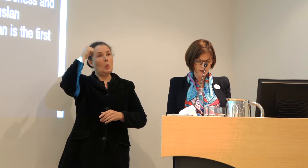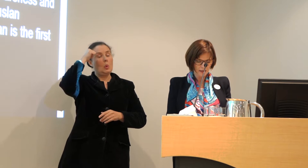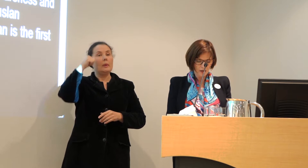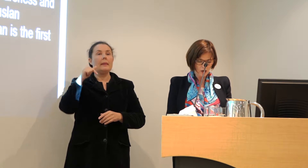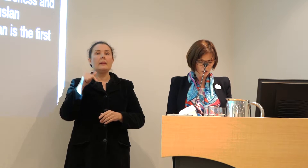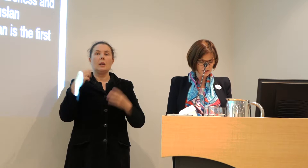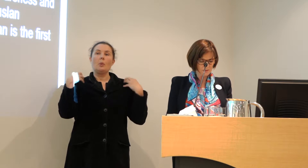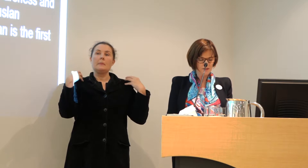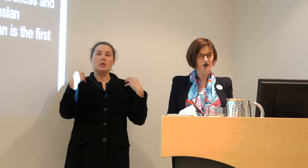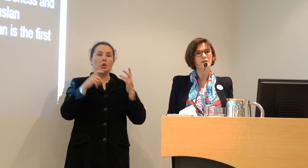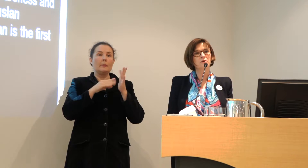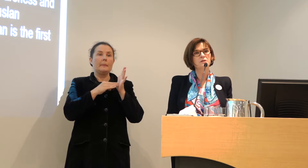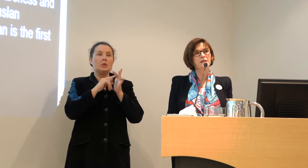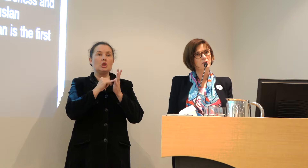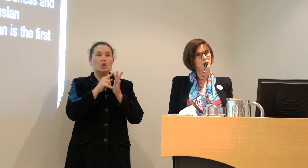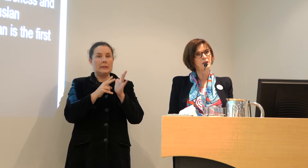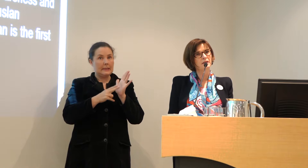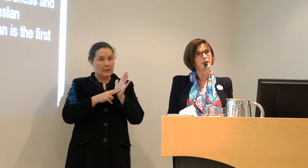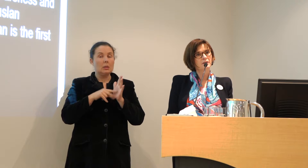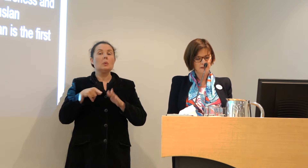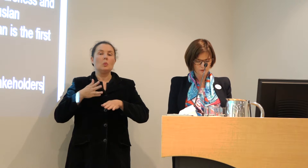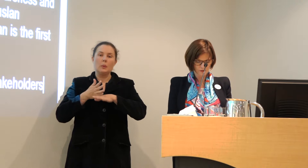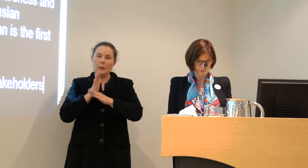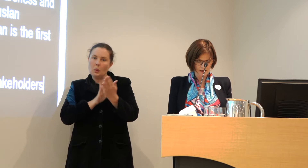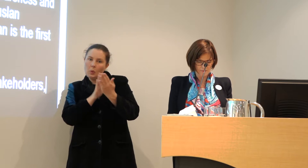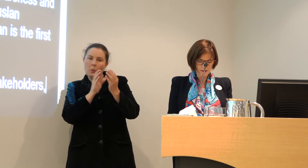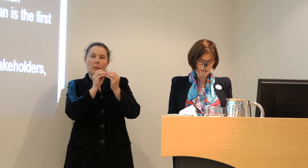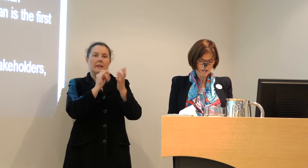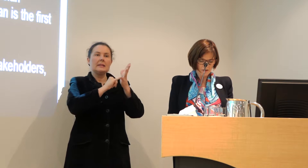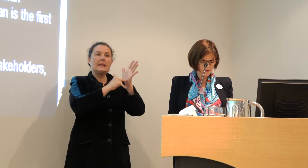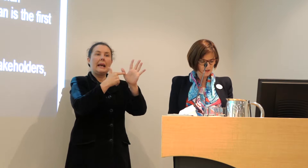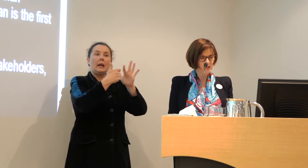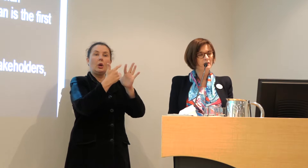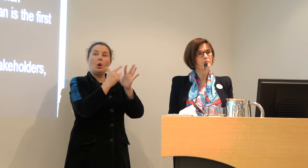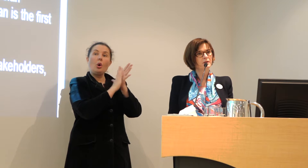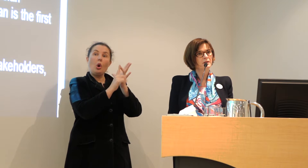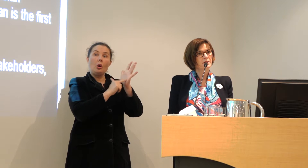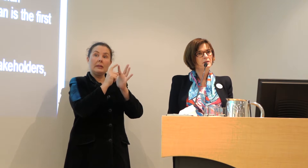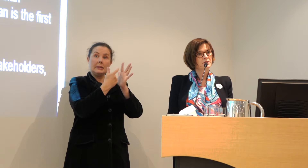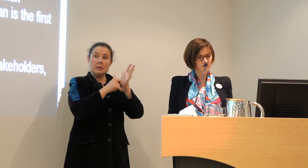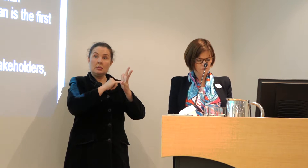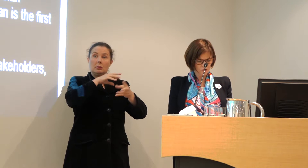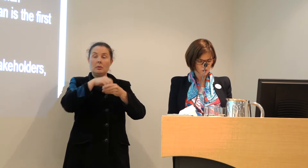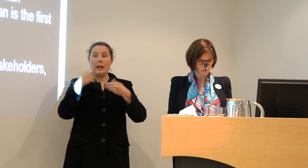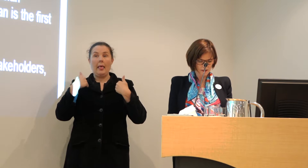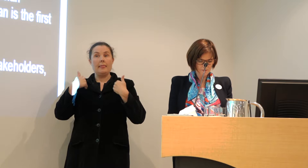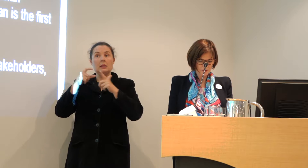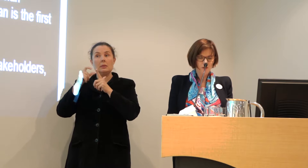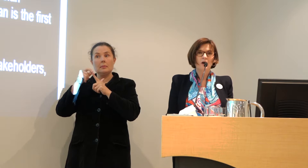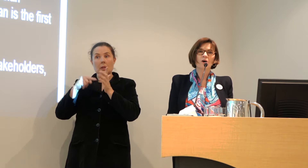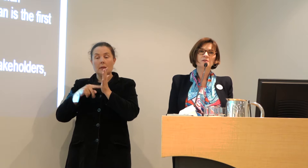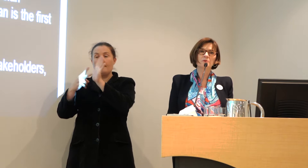been working closely with stakeholders, including the Health Department, Vicdeaf, Deaf